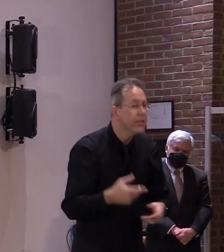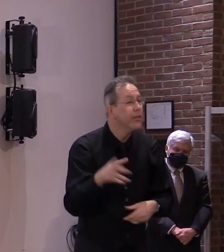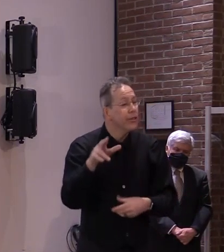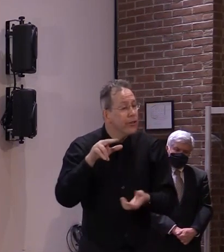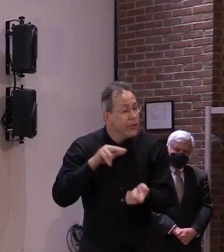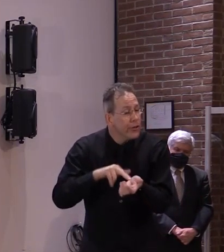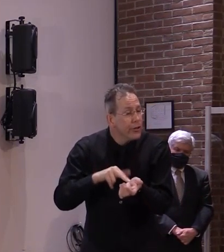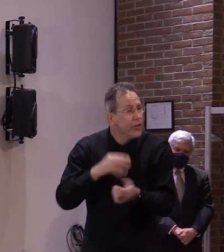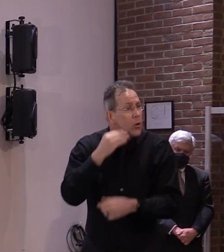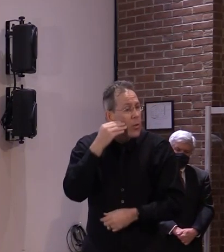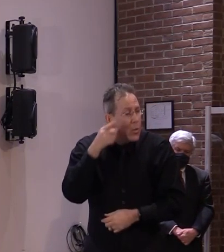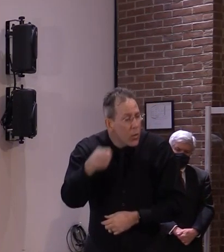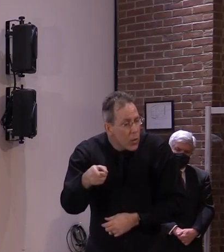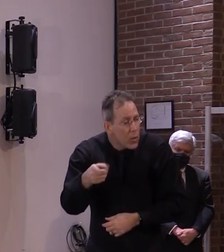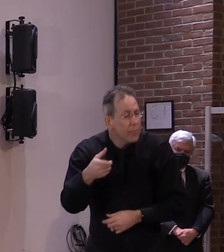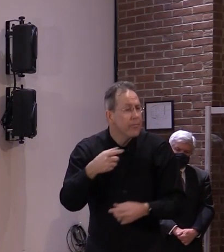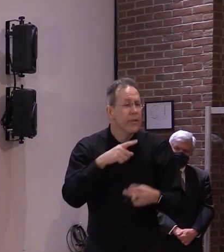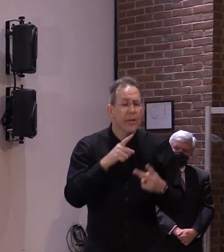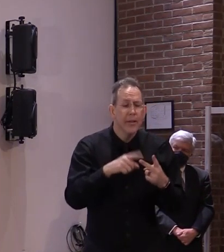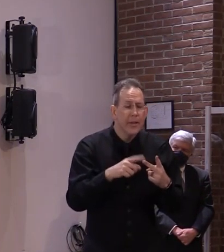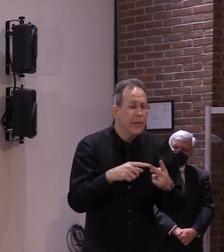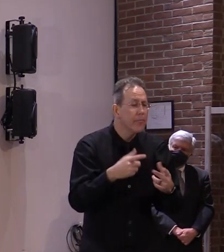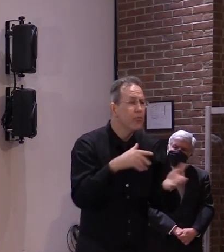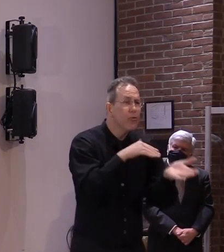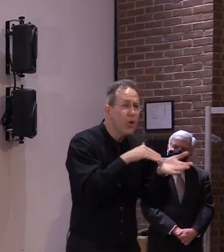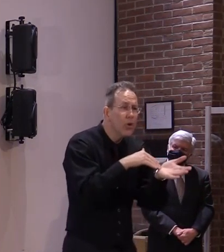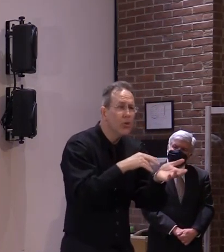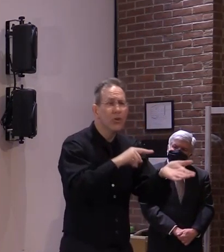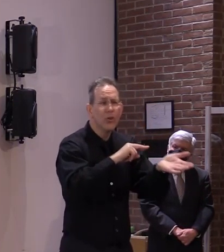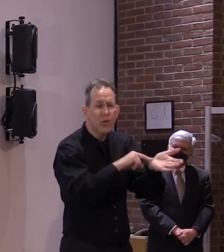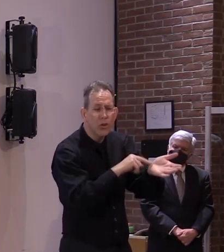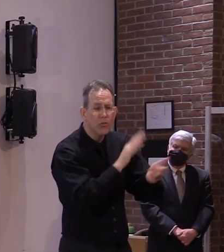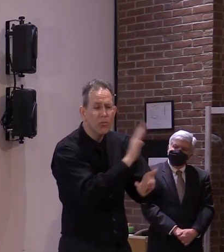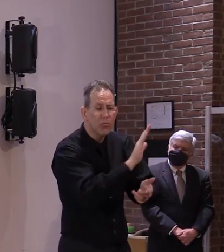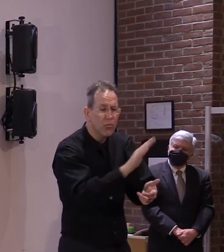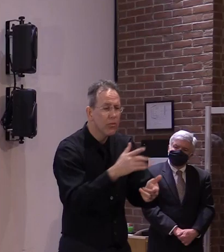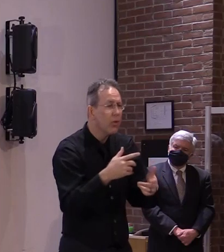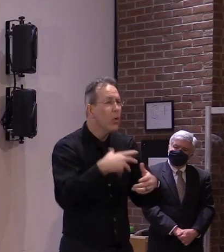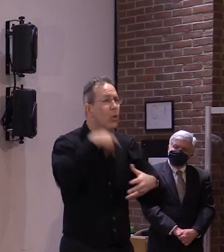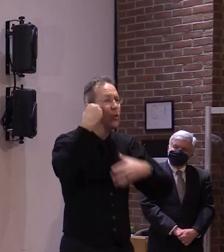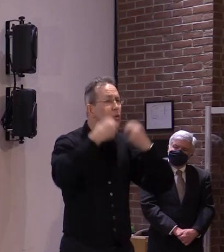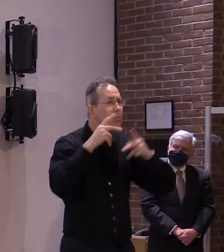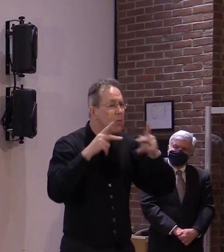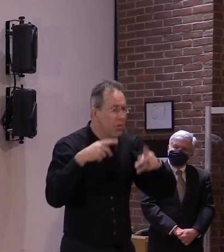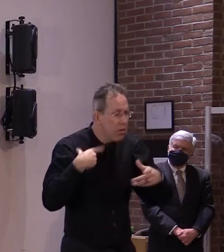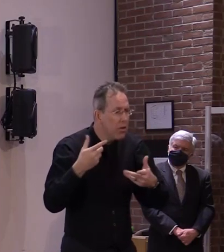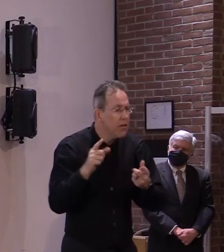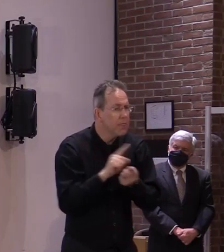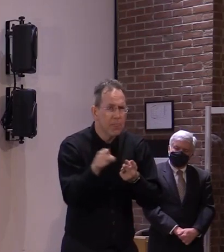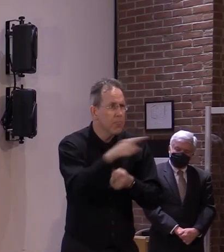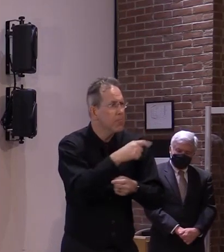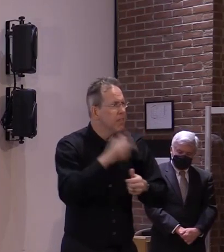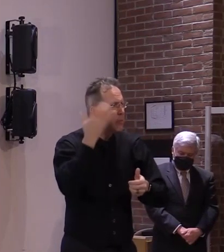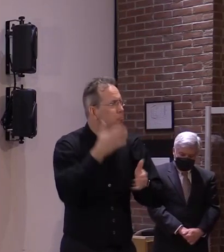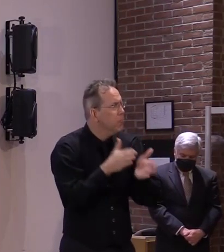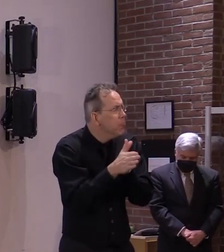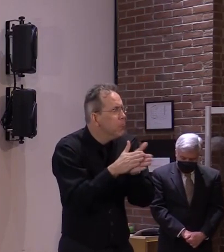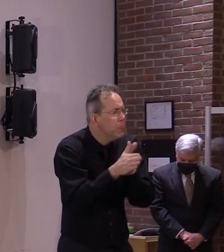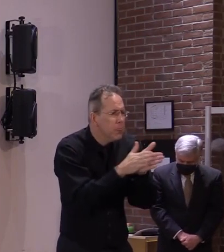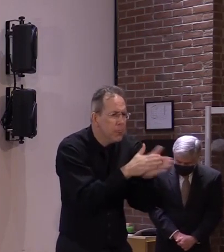communities. And a new phenomenon is obvious. those who were reluctant to